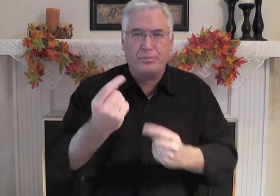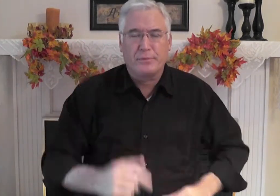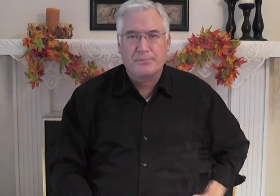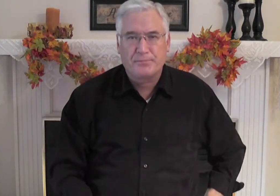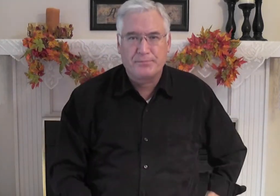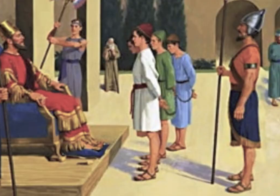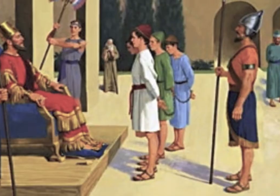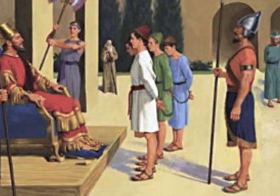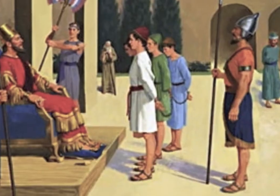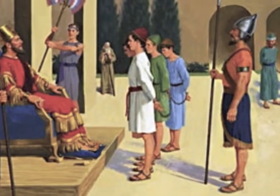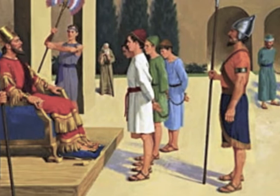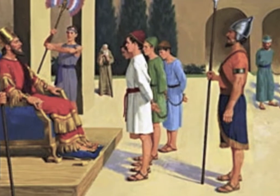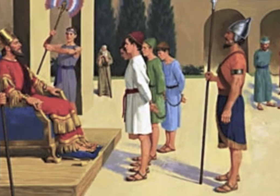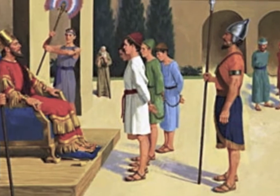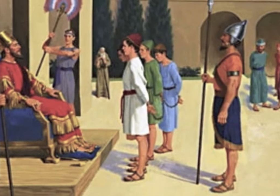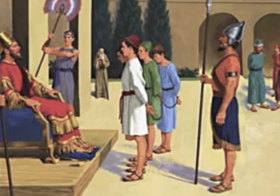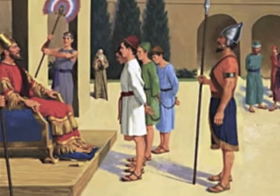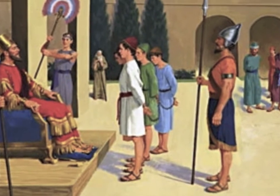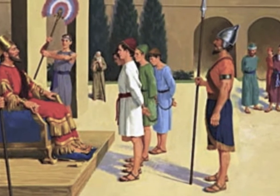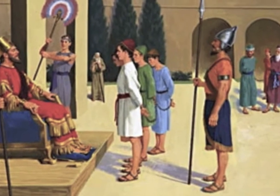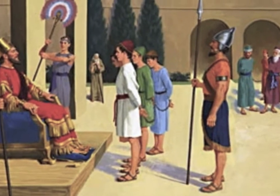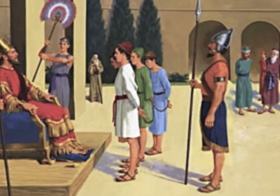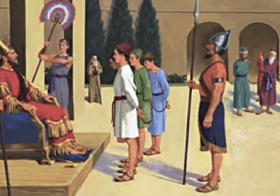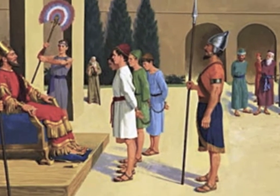a sinful society.